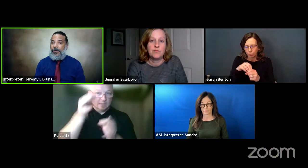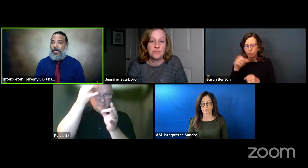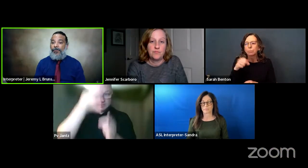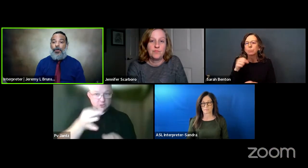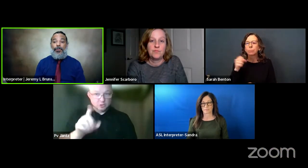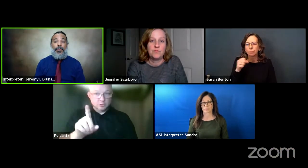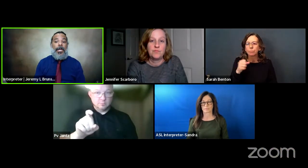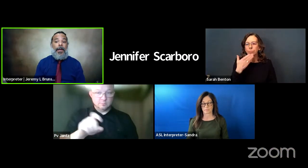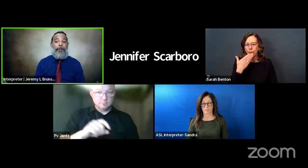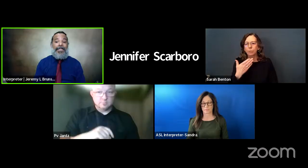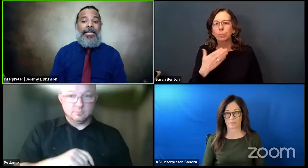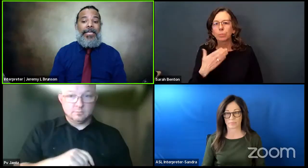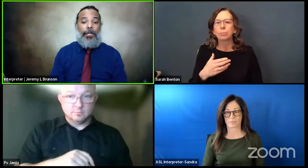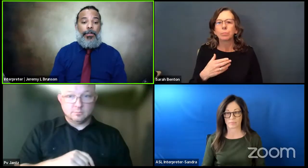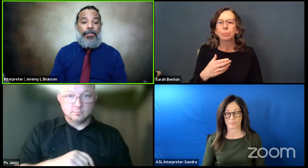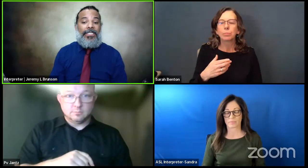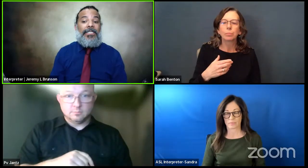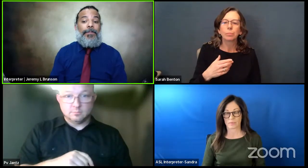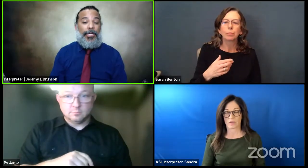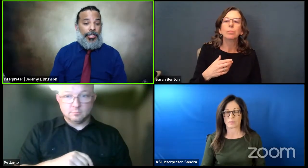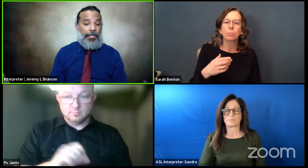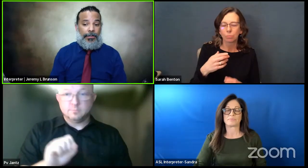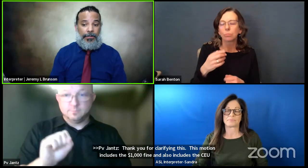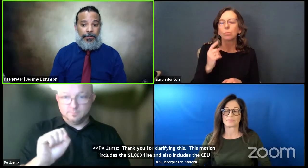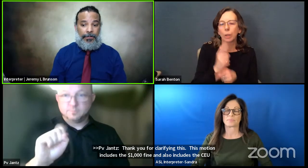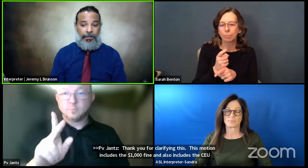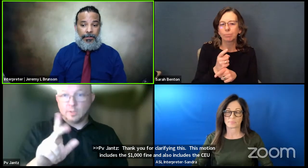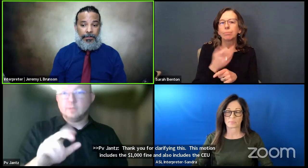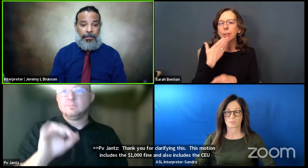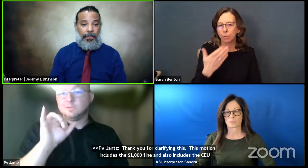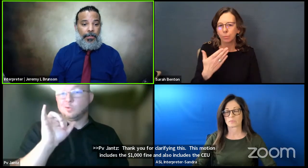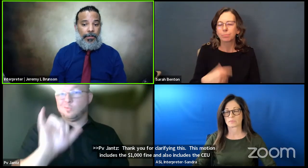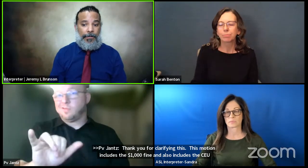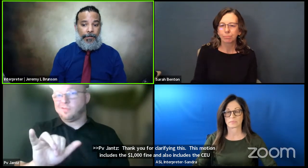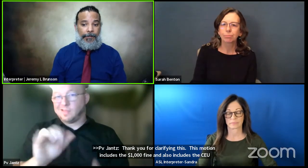And if those two are not met, it would include a suspension.